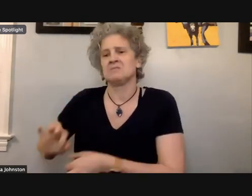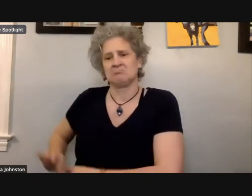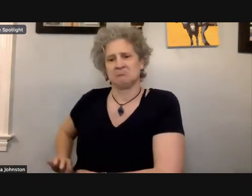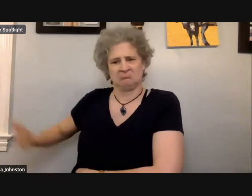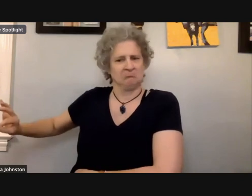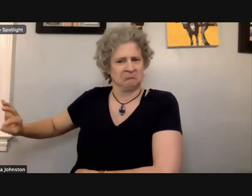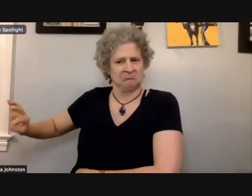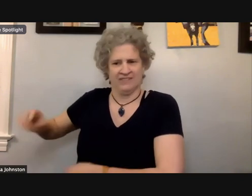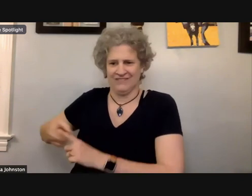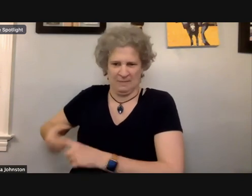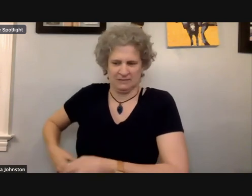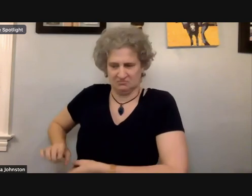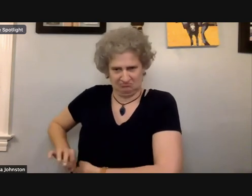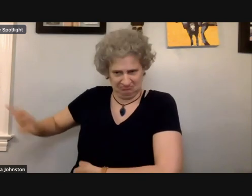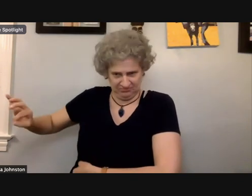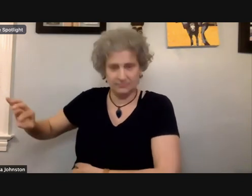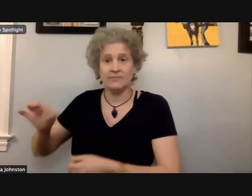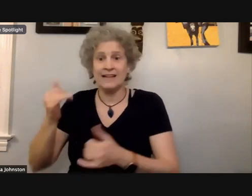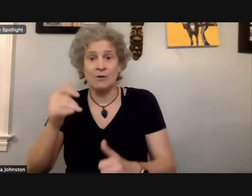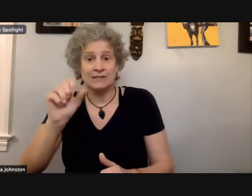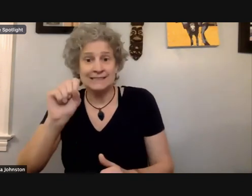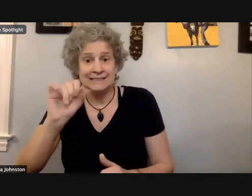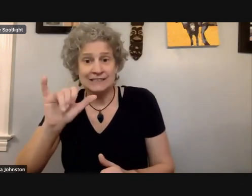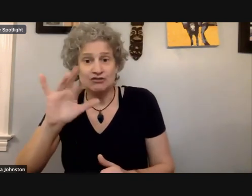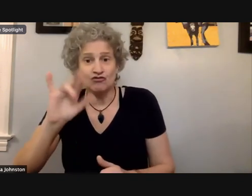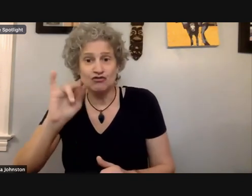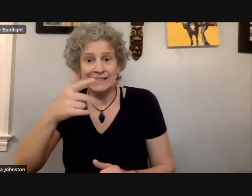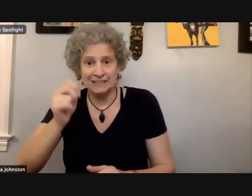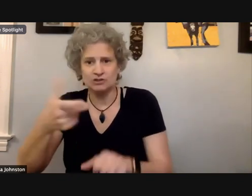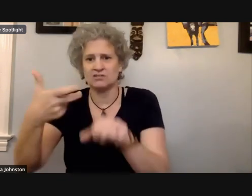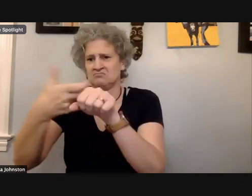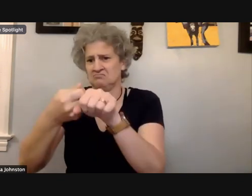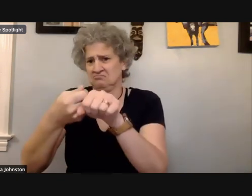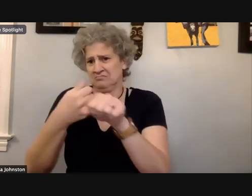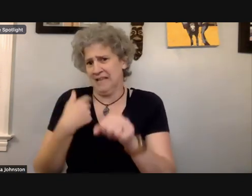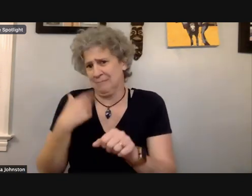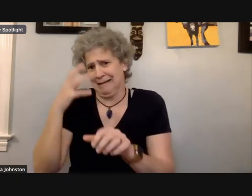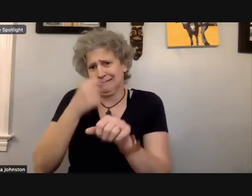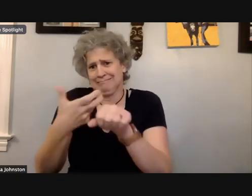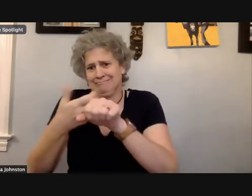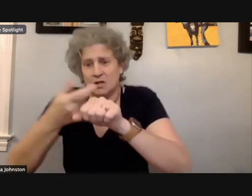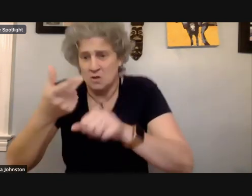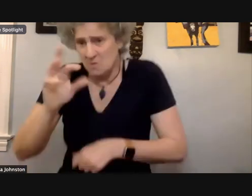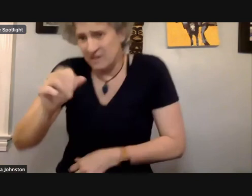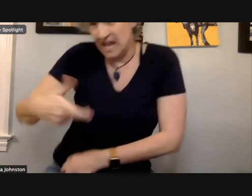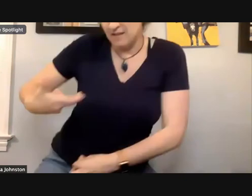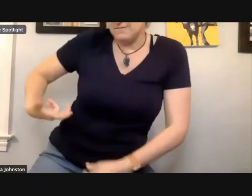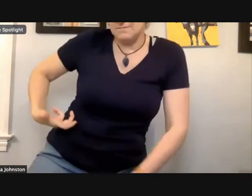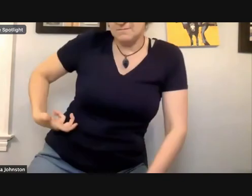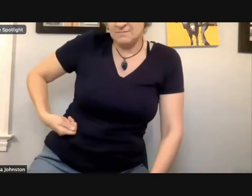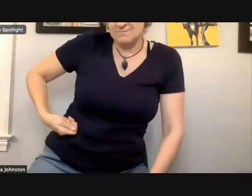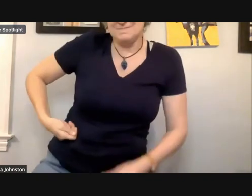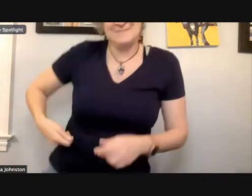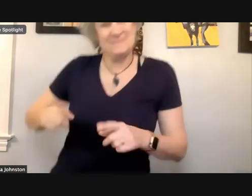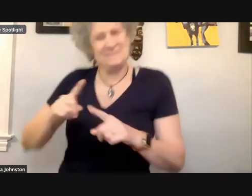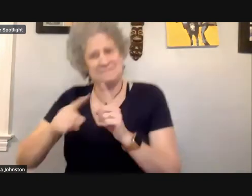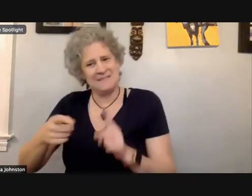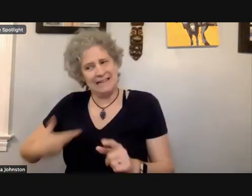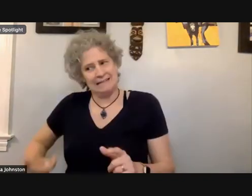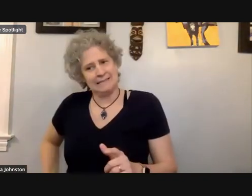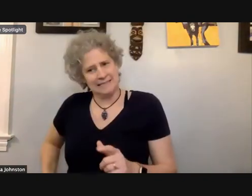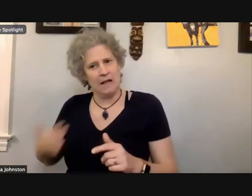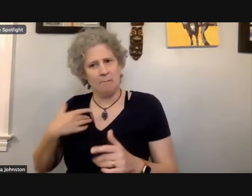it's a feeding tube and then show the location. And now the syringe is just, I would do it like this. You could do